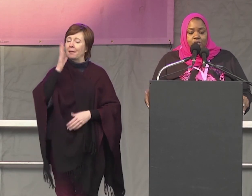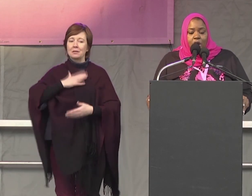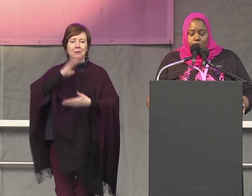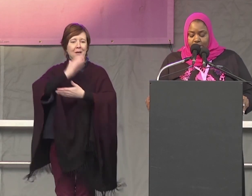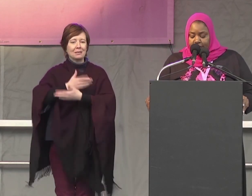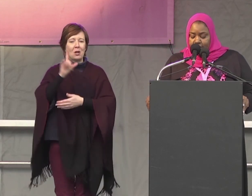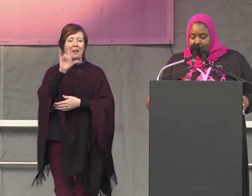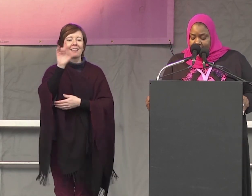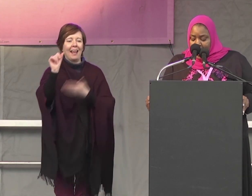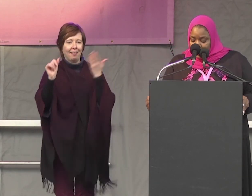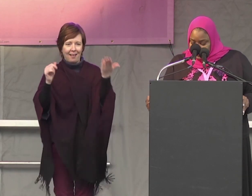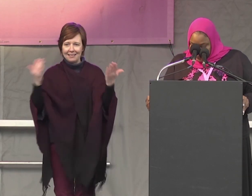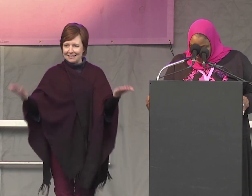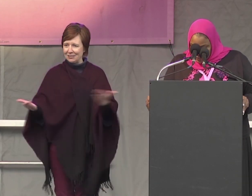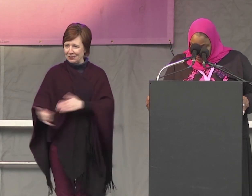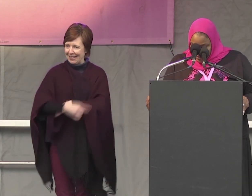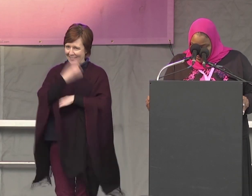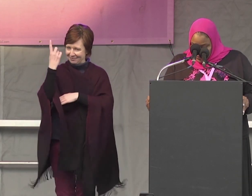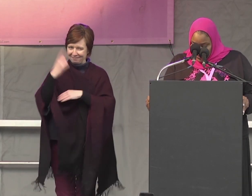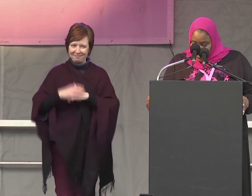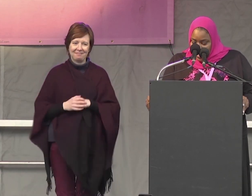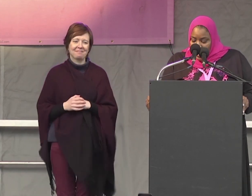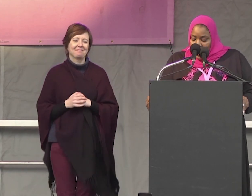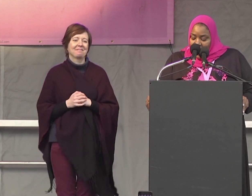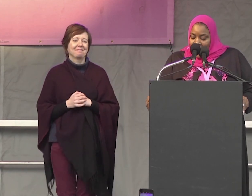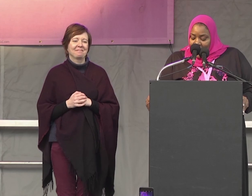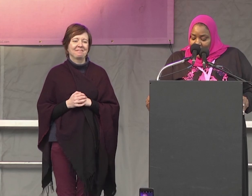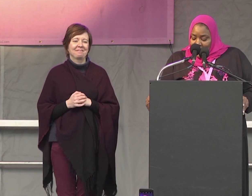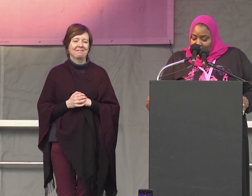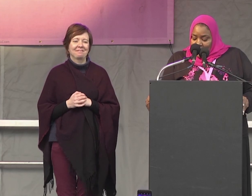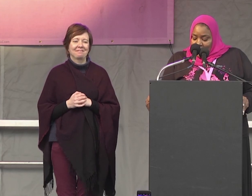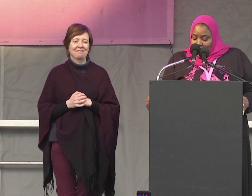Layla Suswell, who is here today.